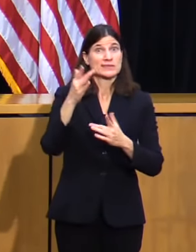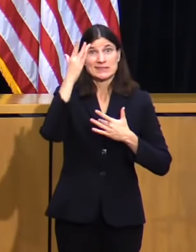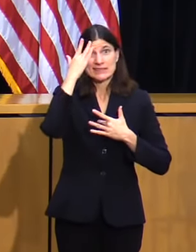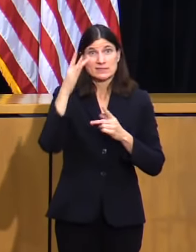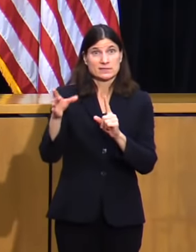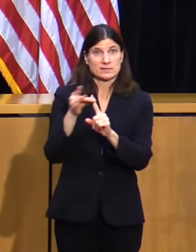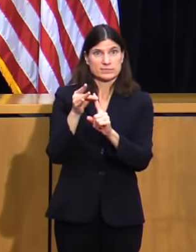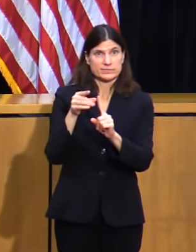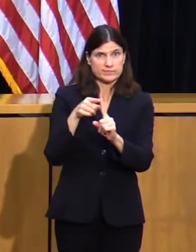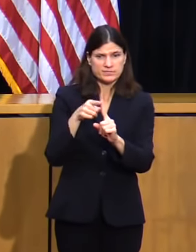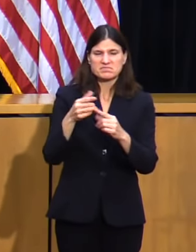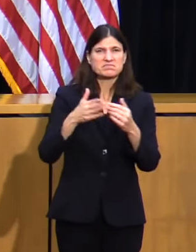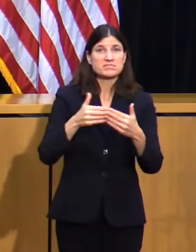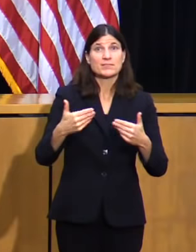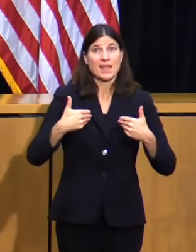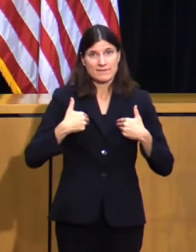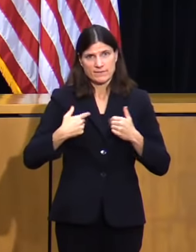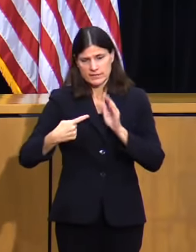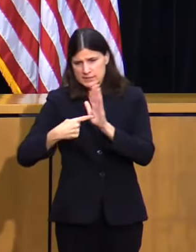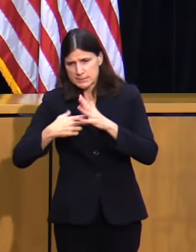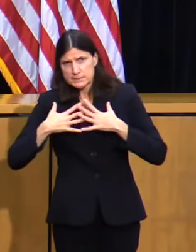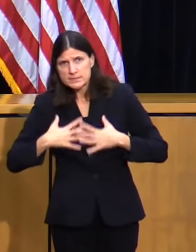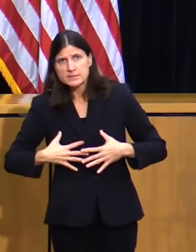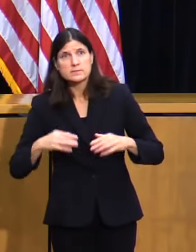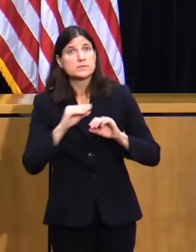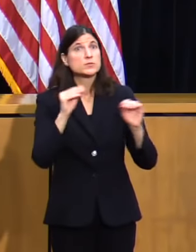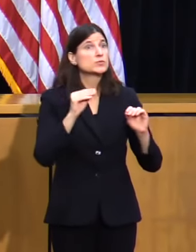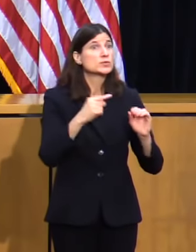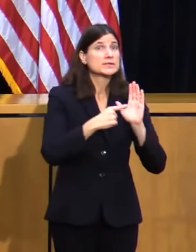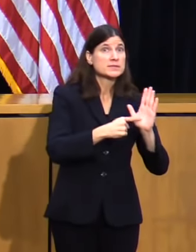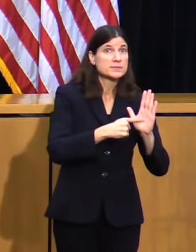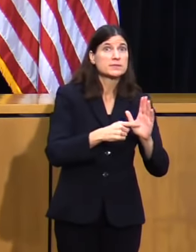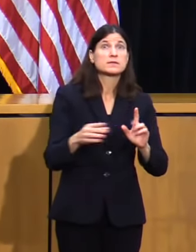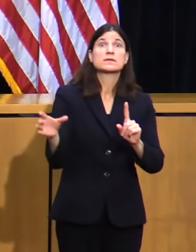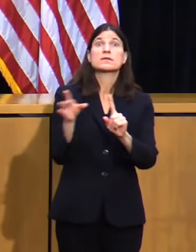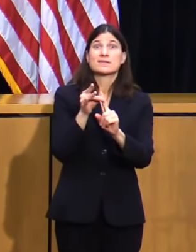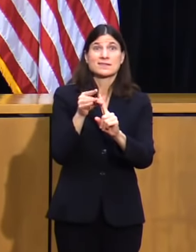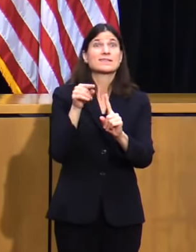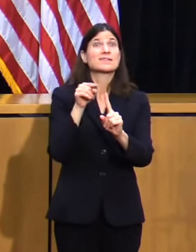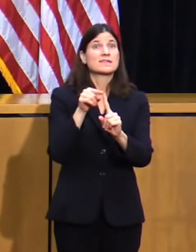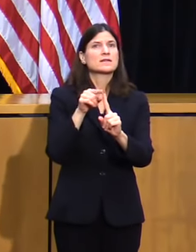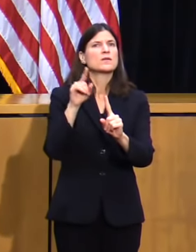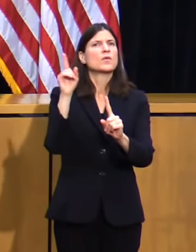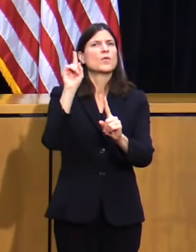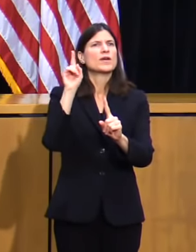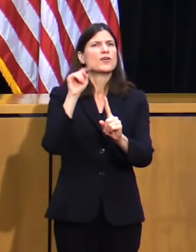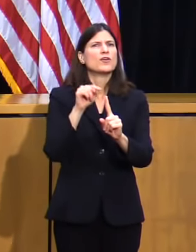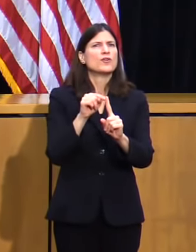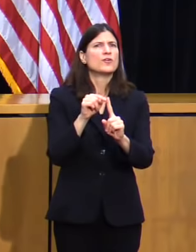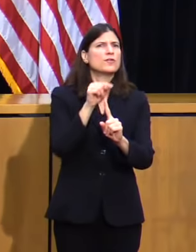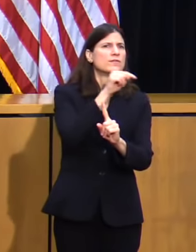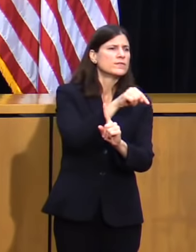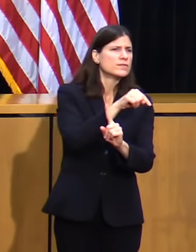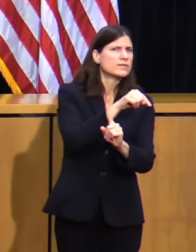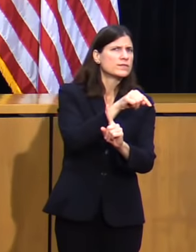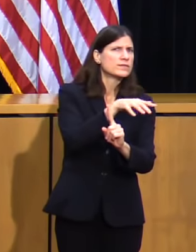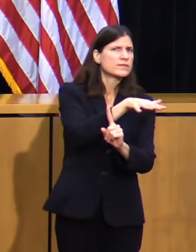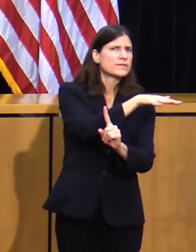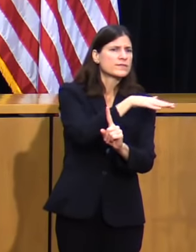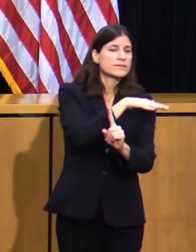in some cases go, a few days asymptomatic but contagious. And there are also a lot of people who get light